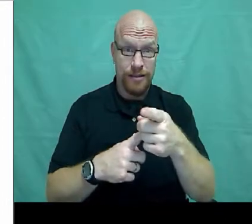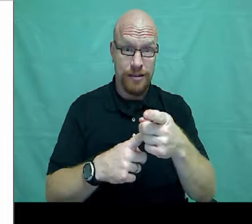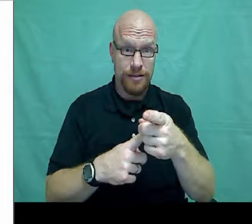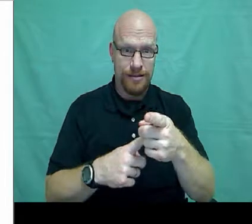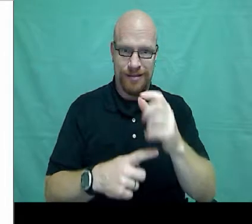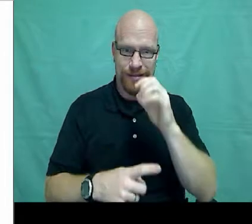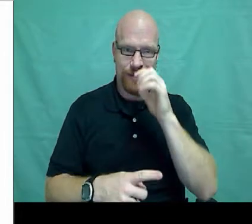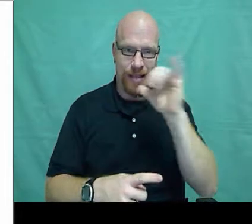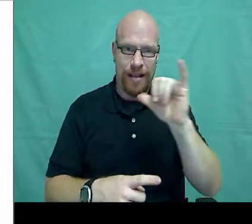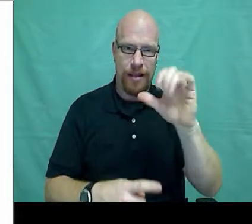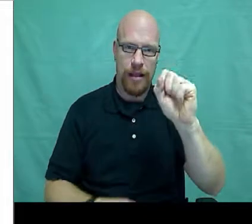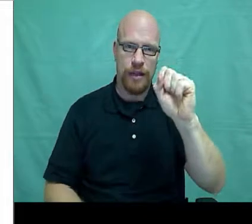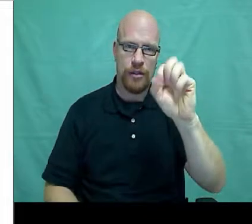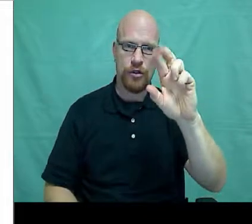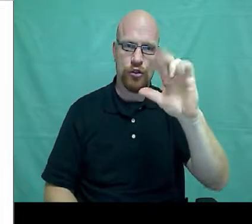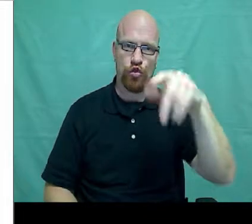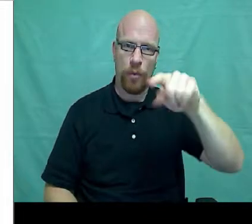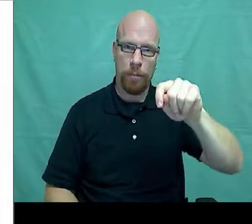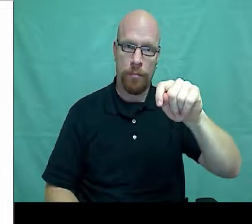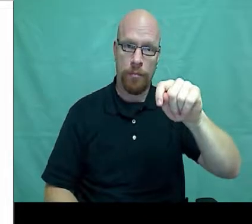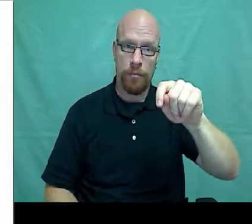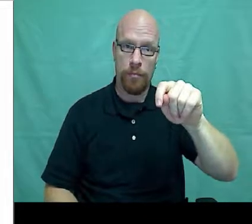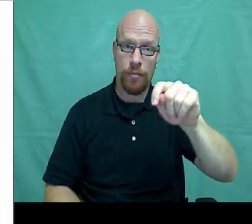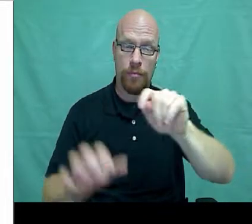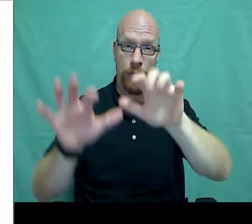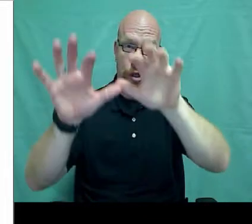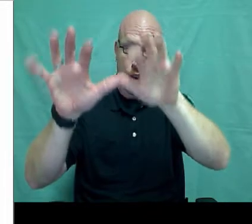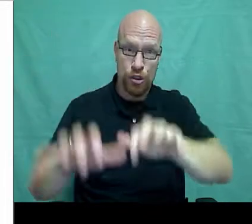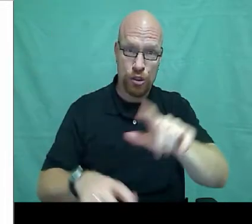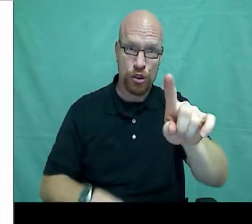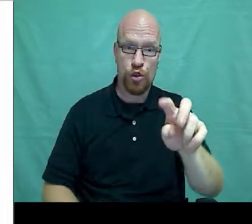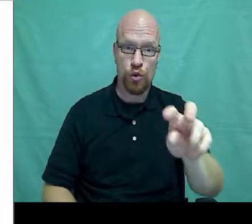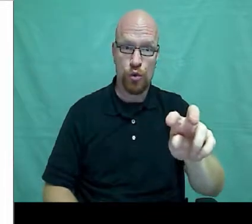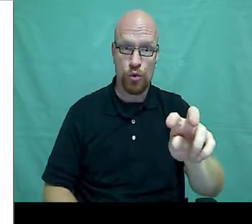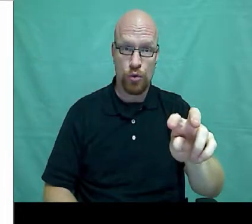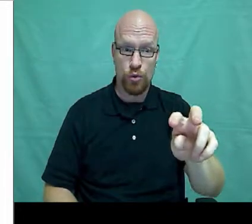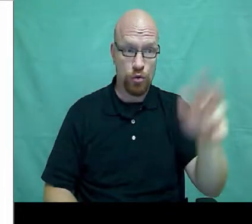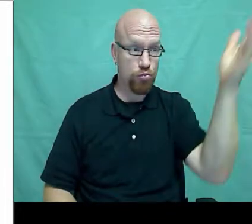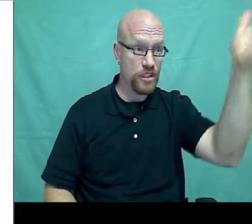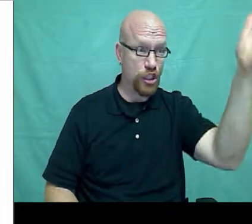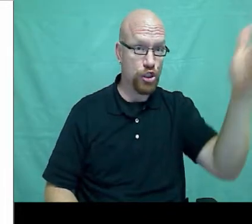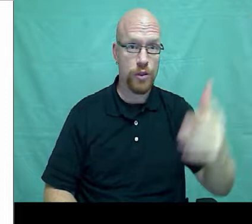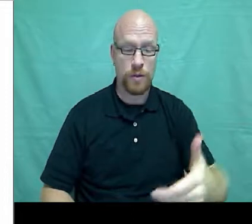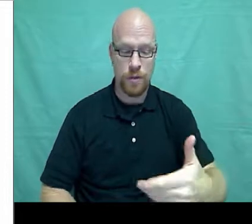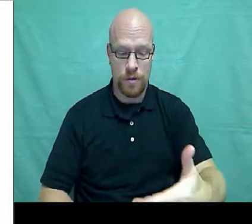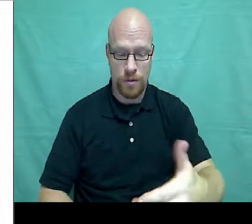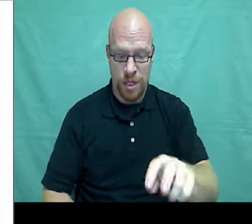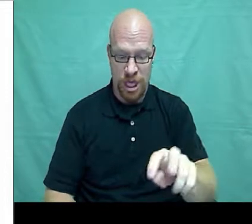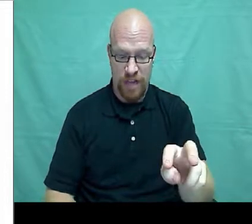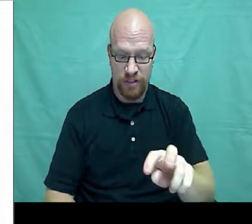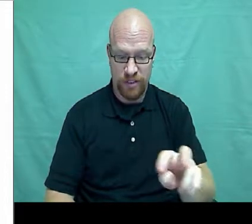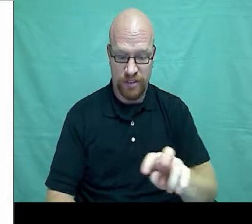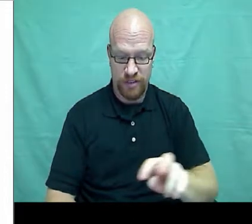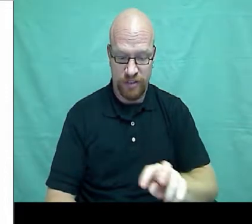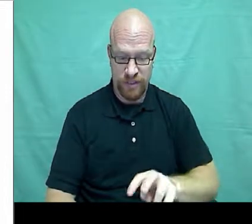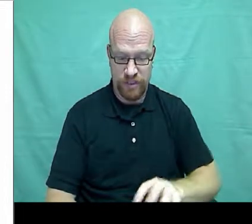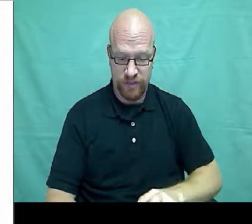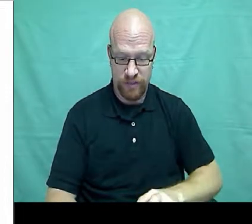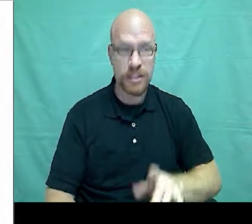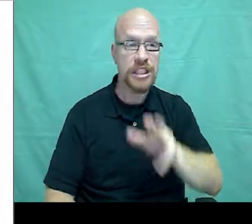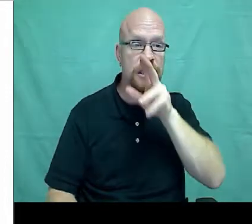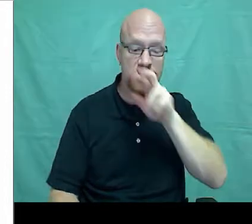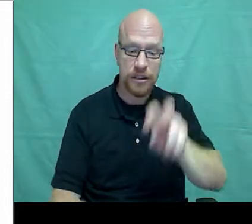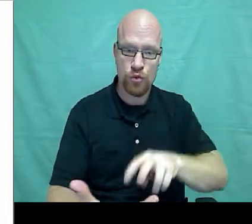your slides aren't to be your script. You are not to just read your slides as